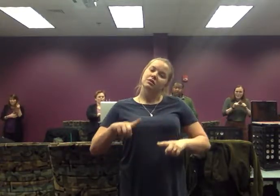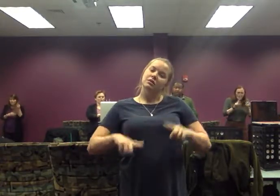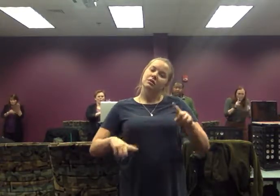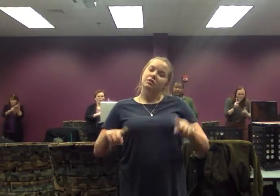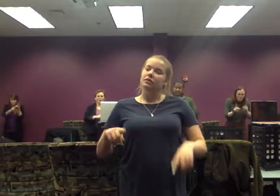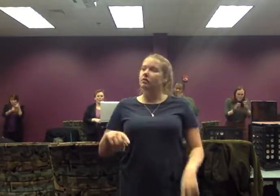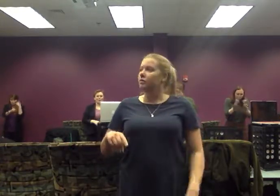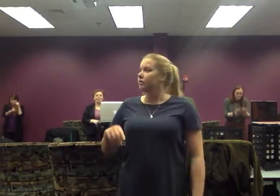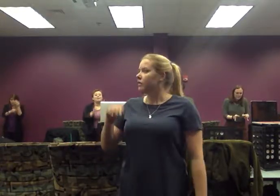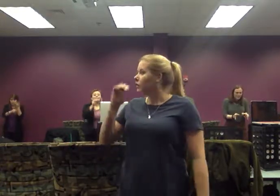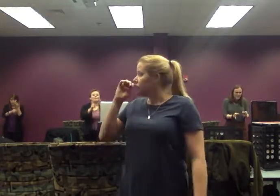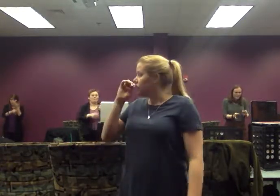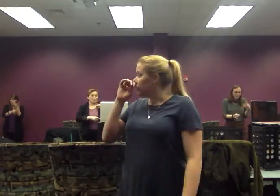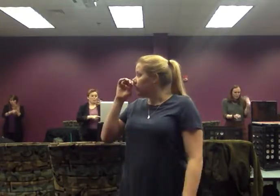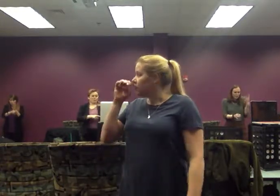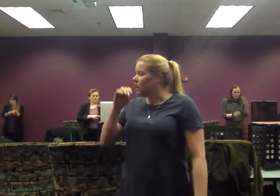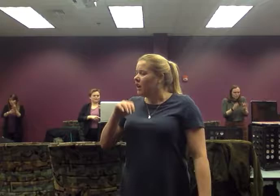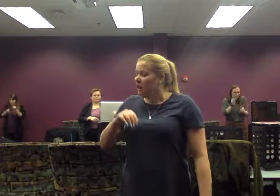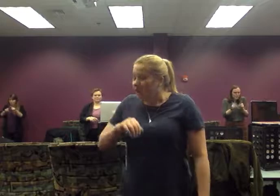yet, but the red is leading.